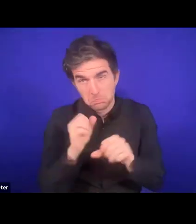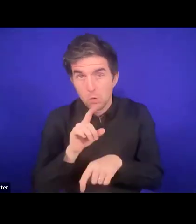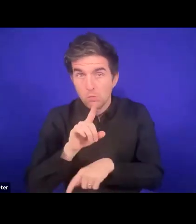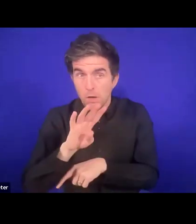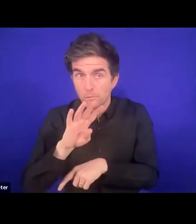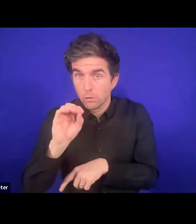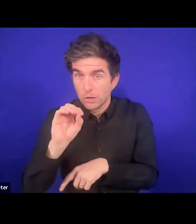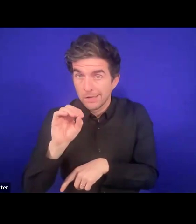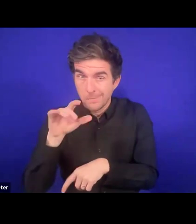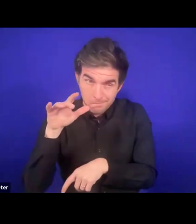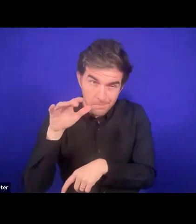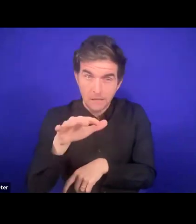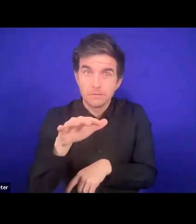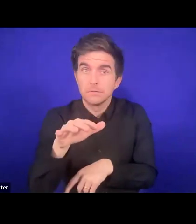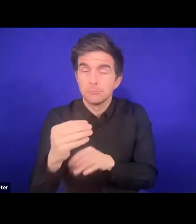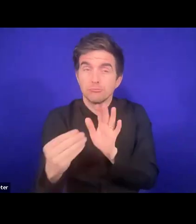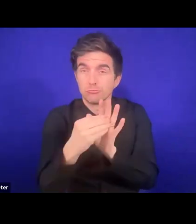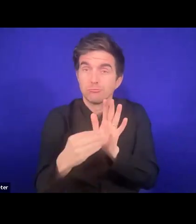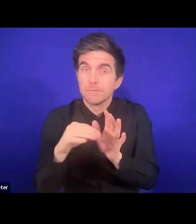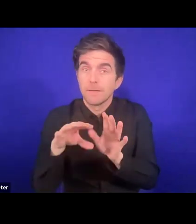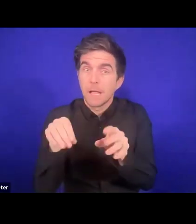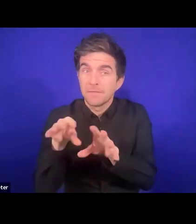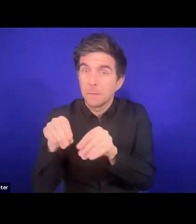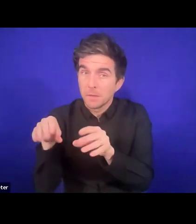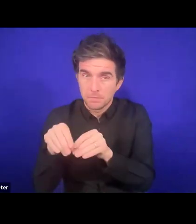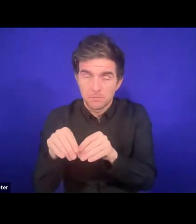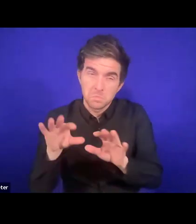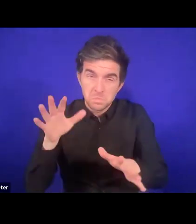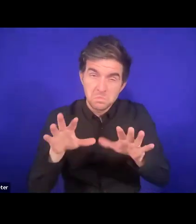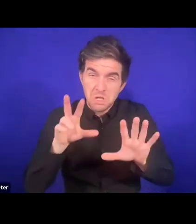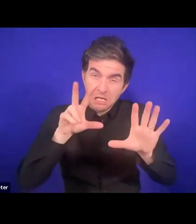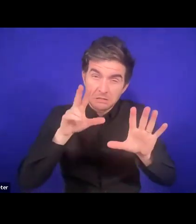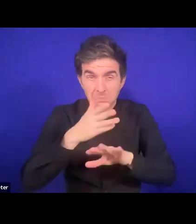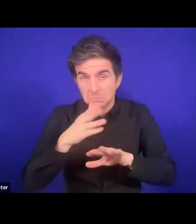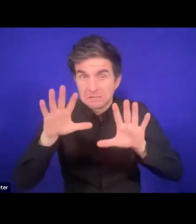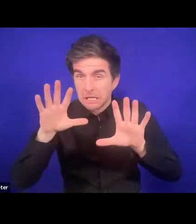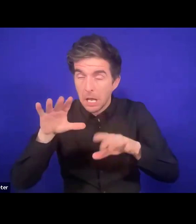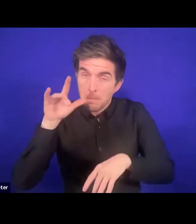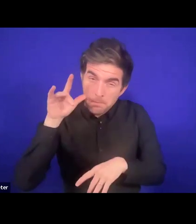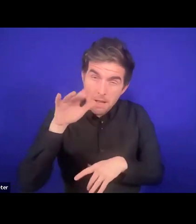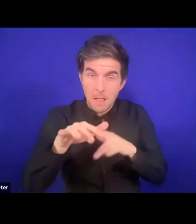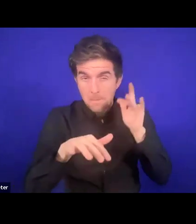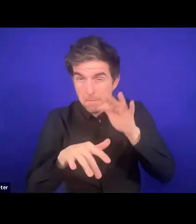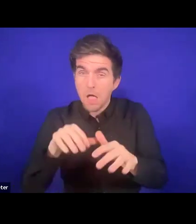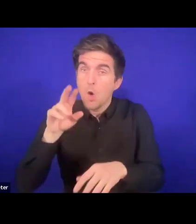inclusivity, before we go into what we have done in GIZ through our projects, I think it's very important to